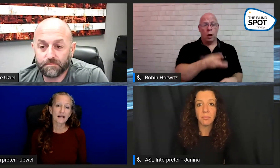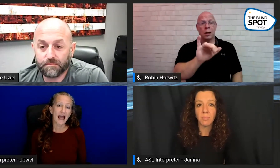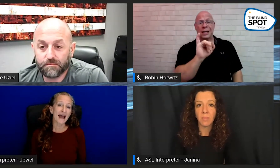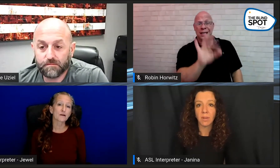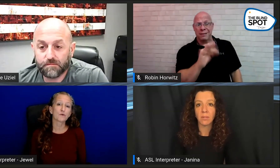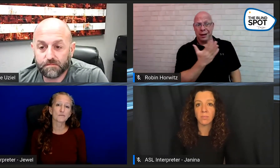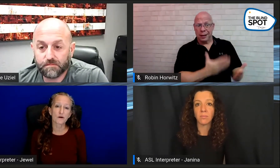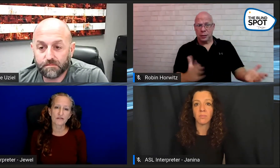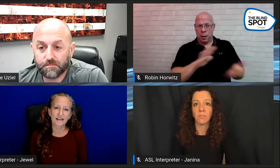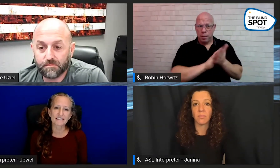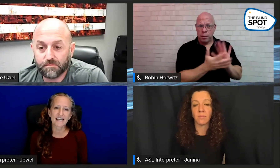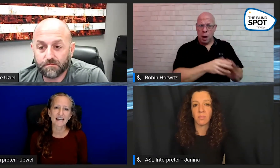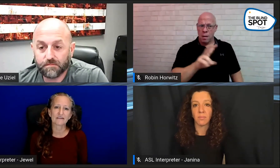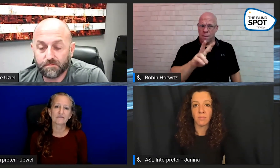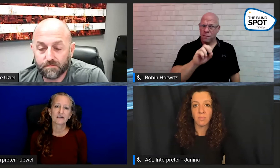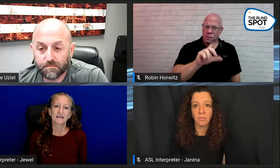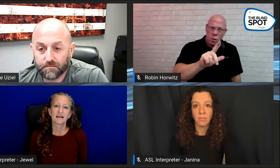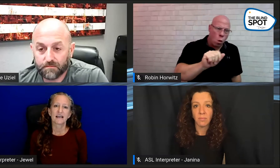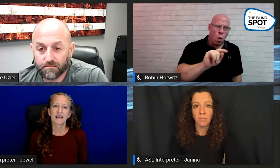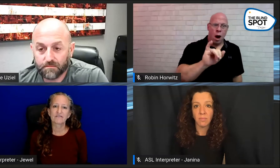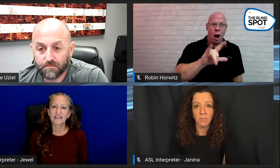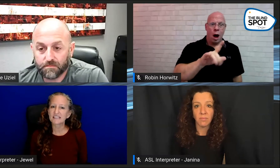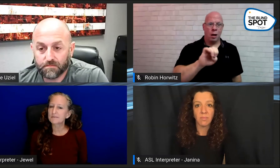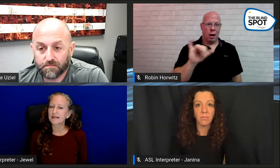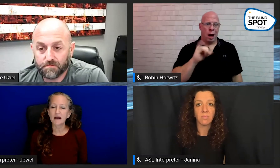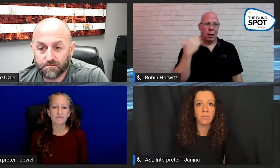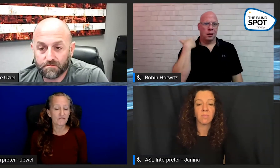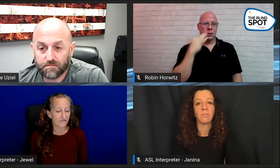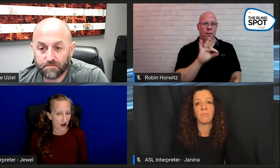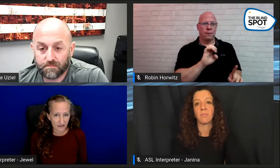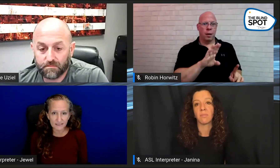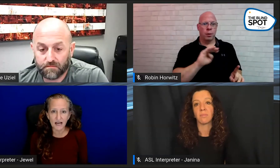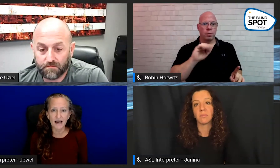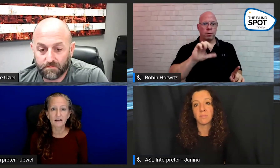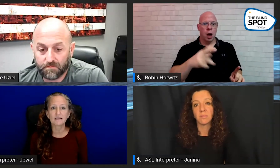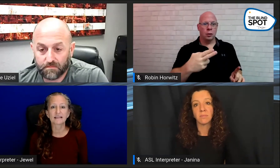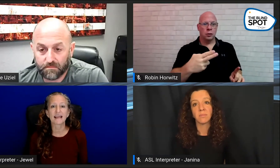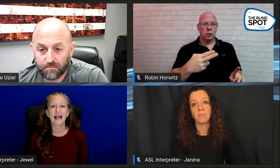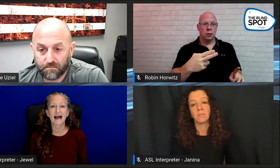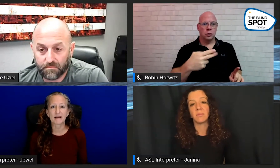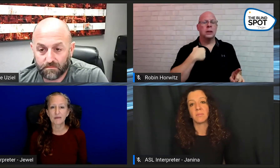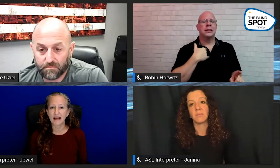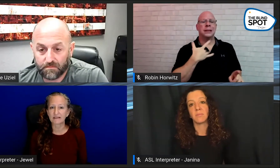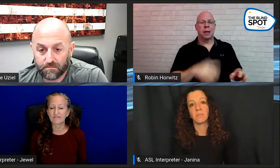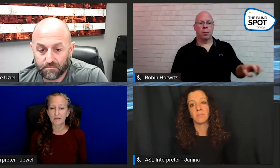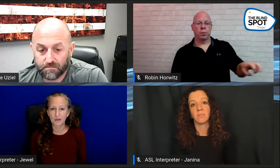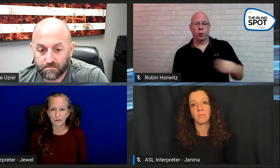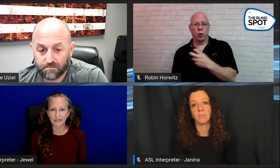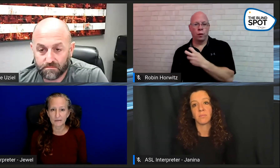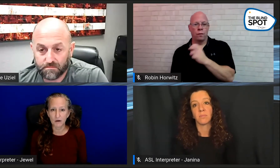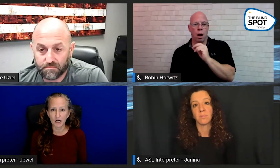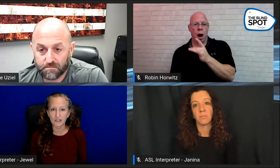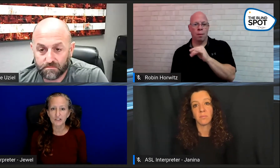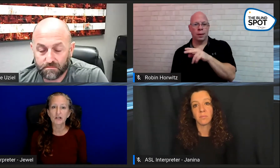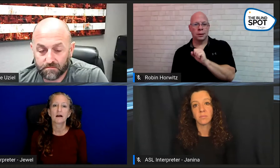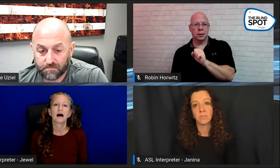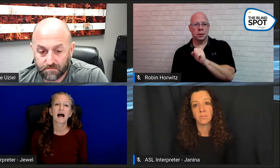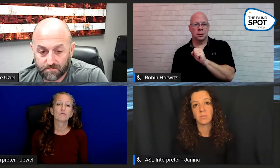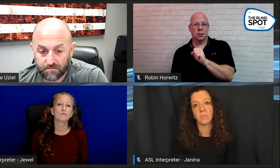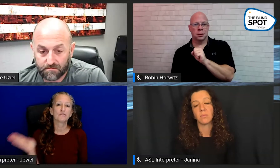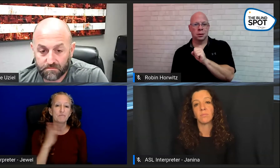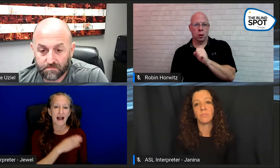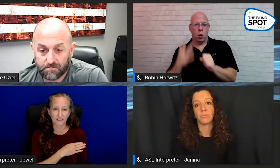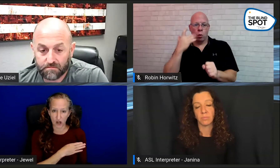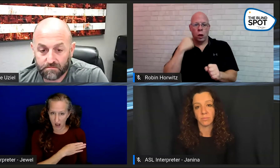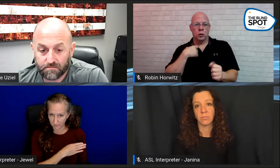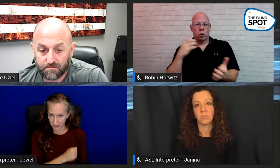I want to add one more thing, Dave. If things become volatile like they had back in February and March, I